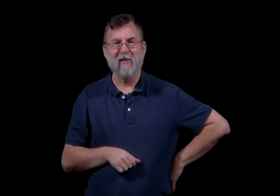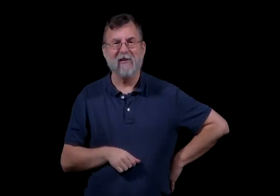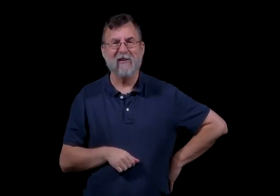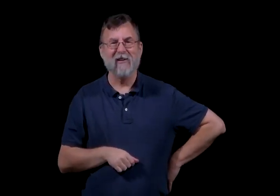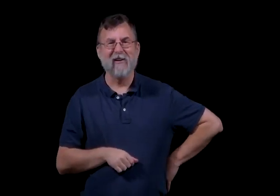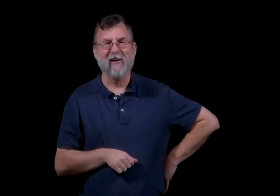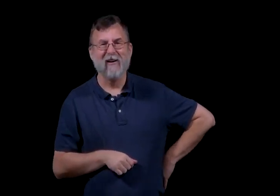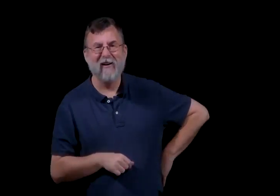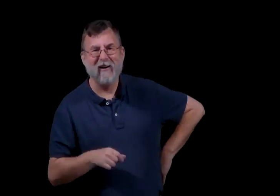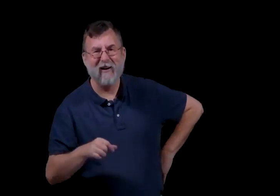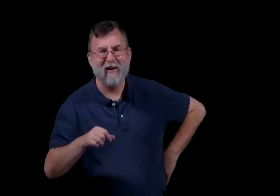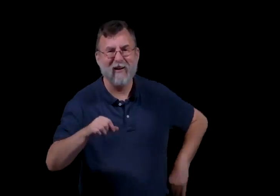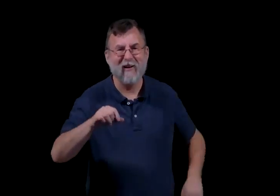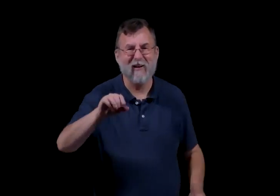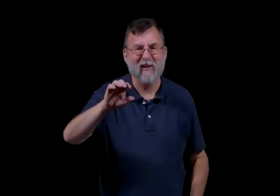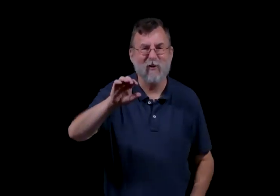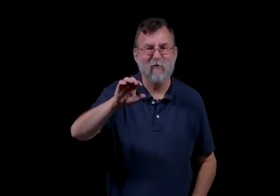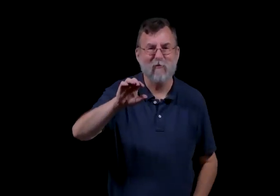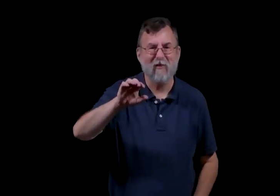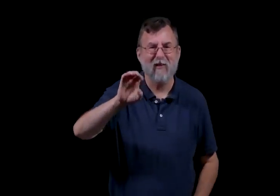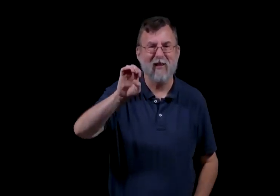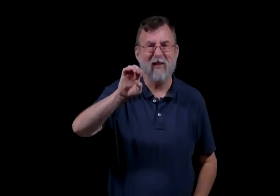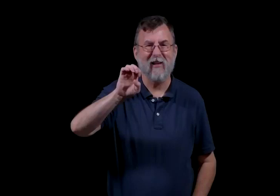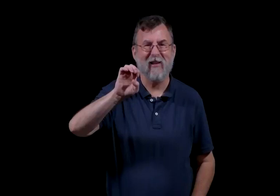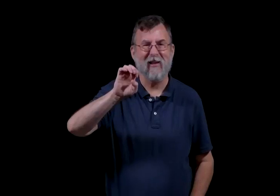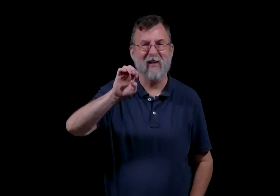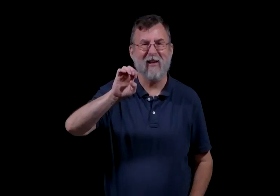I like that. Someone is saying,